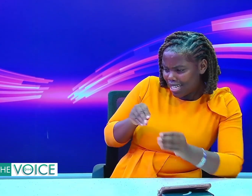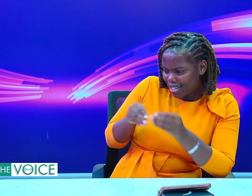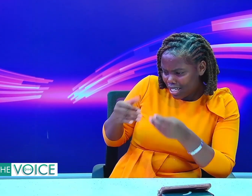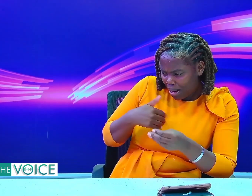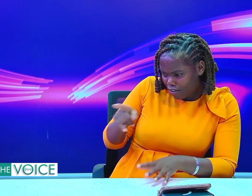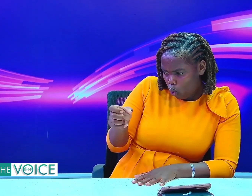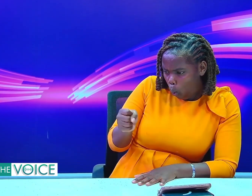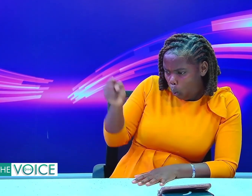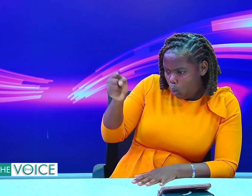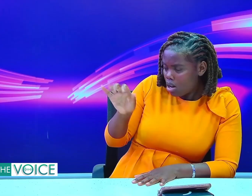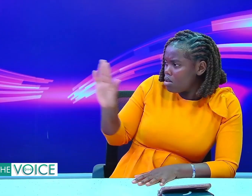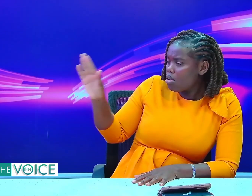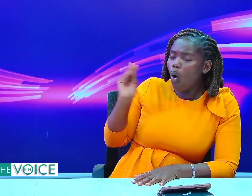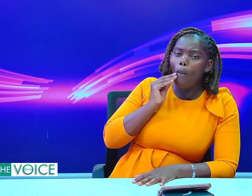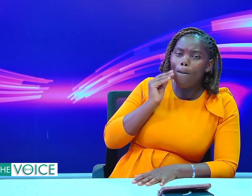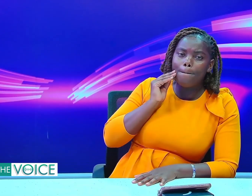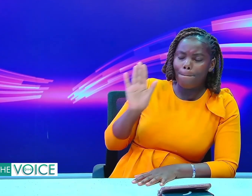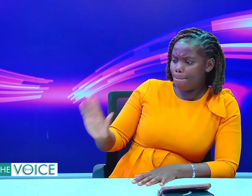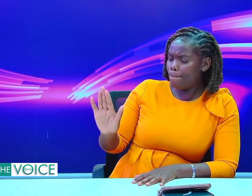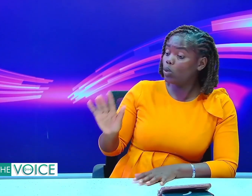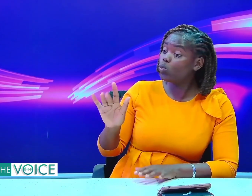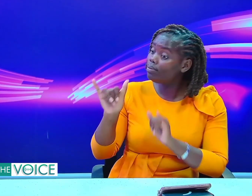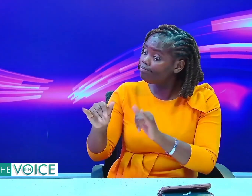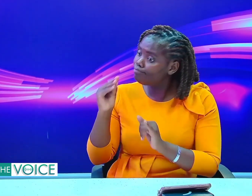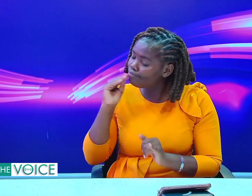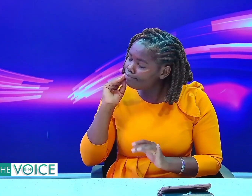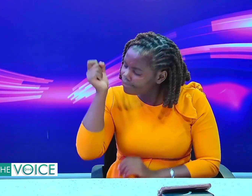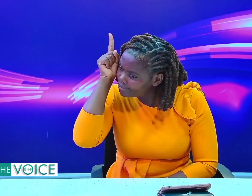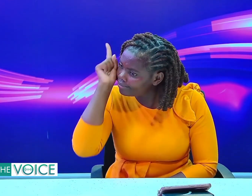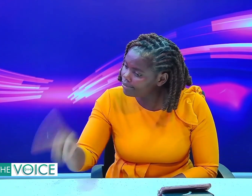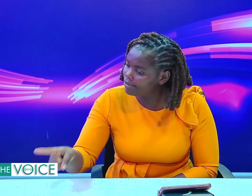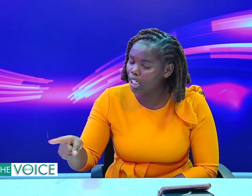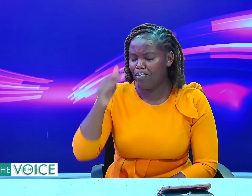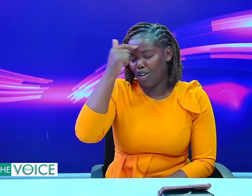disability, specifically, that told you stay home while the rest go,